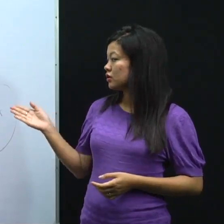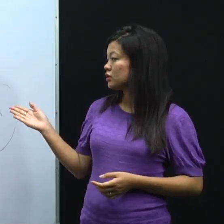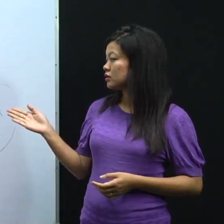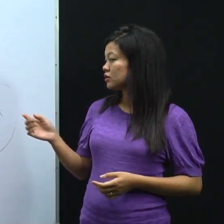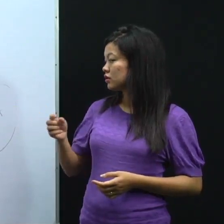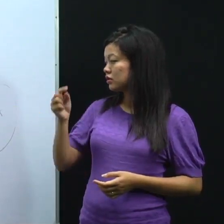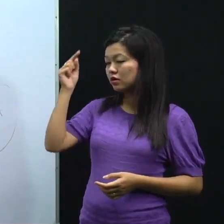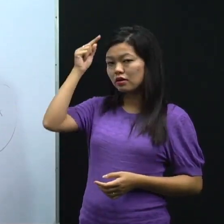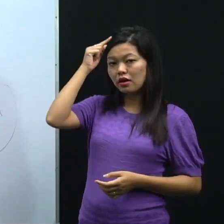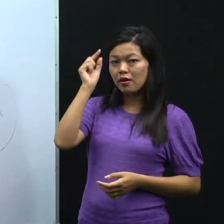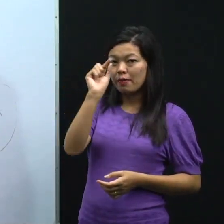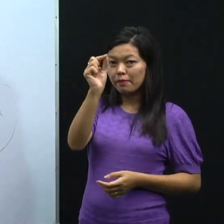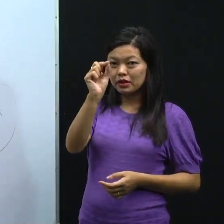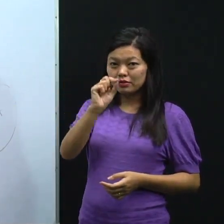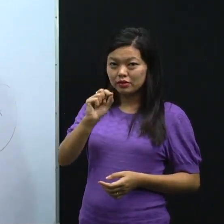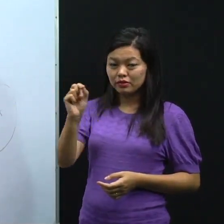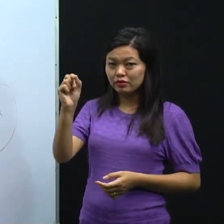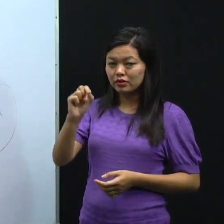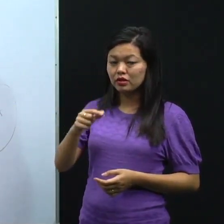find embedded like